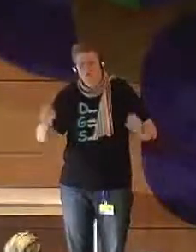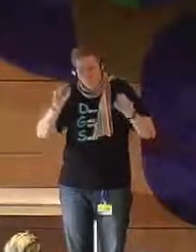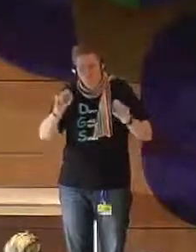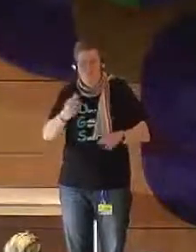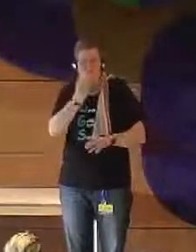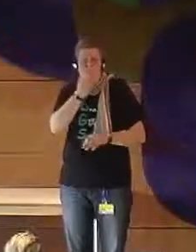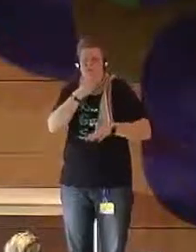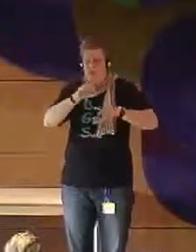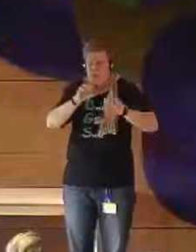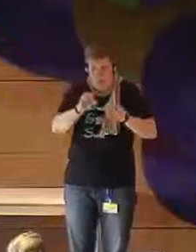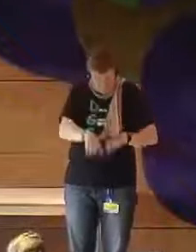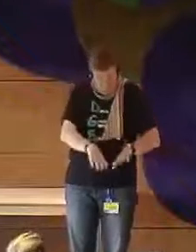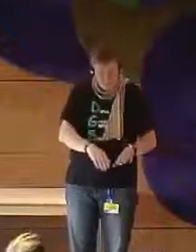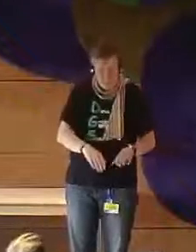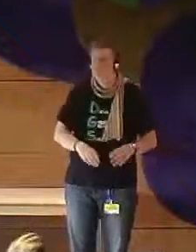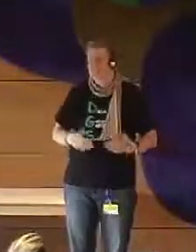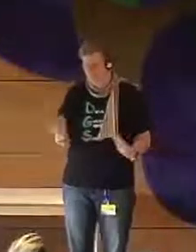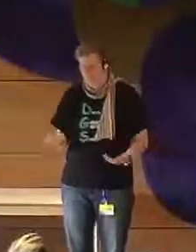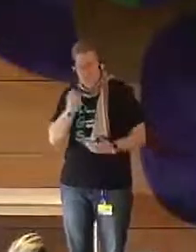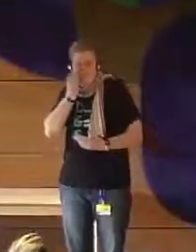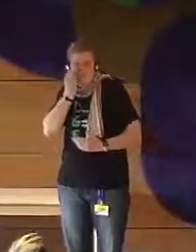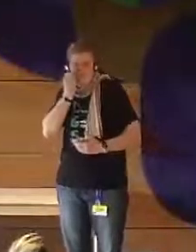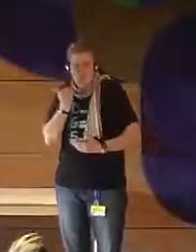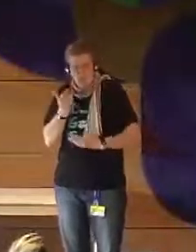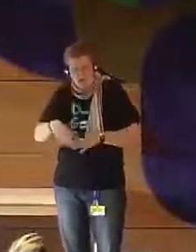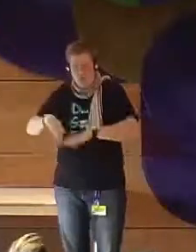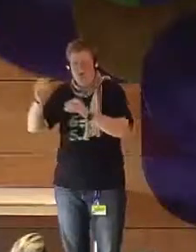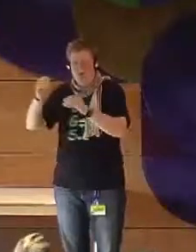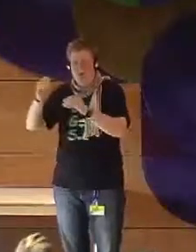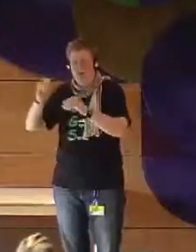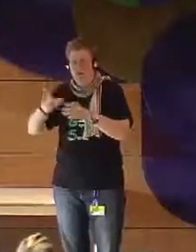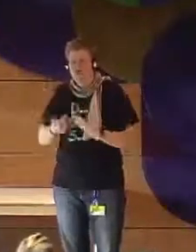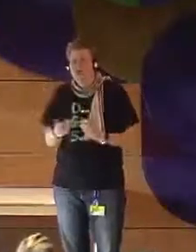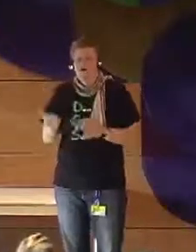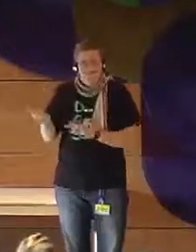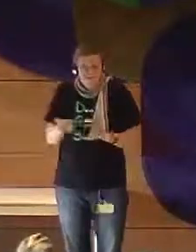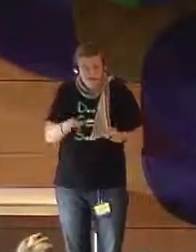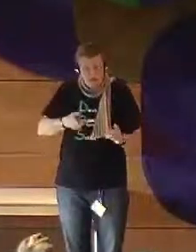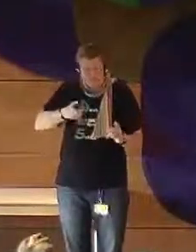very often. So I think there may be a move towards the